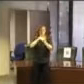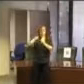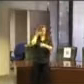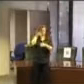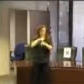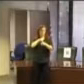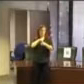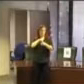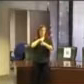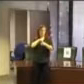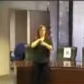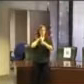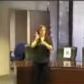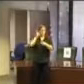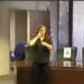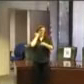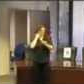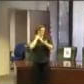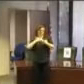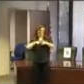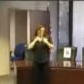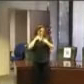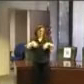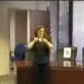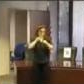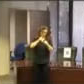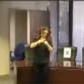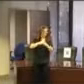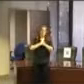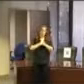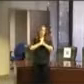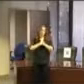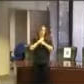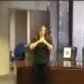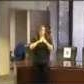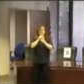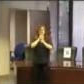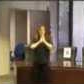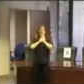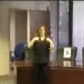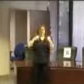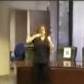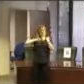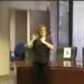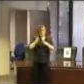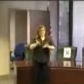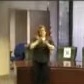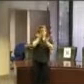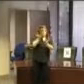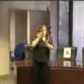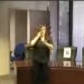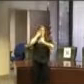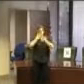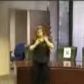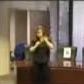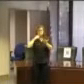initial adoptions. And then we will cover the state health benefit plan proposal after we